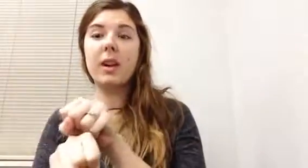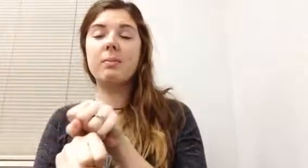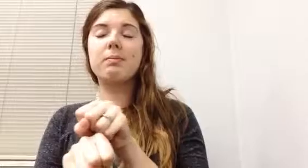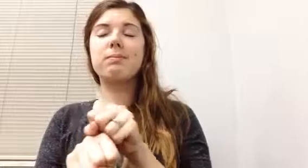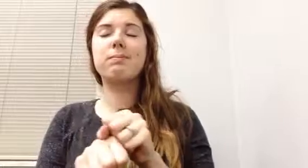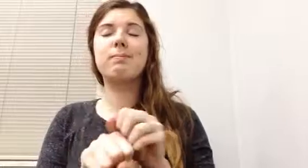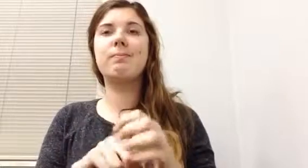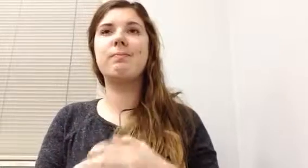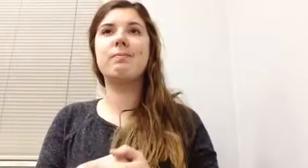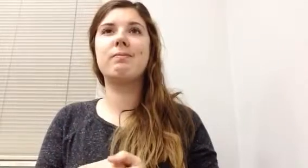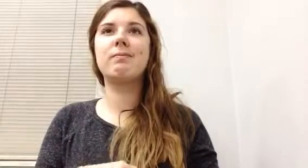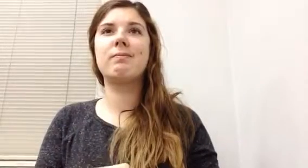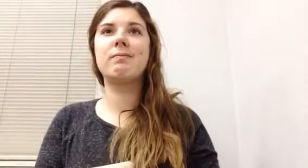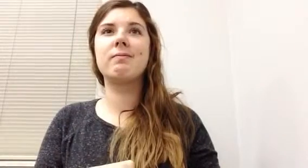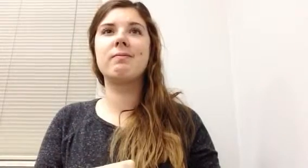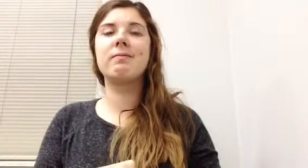rapism is date rape.